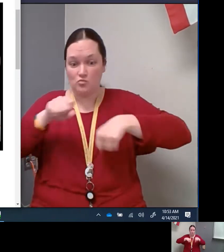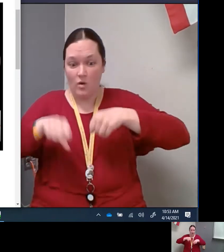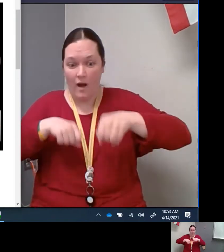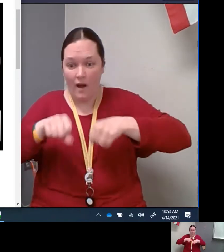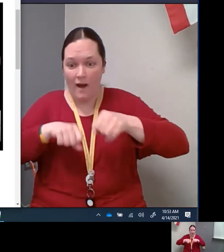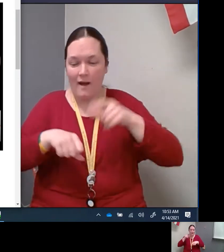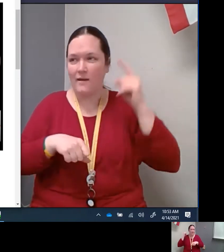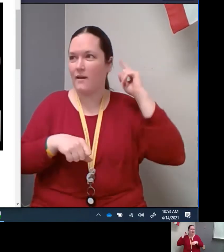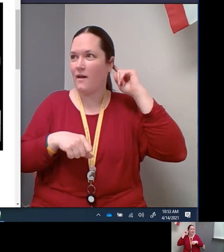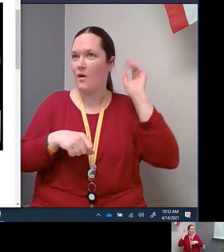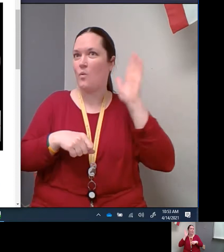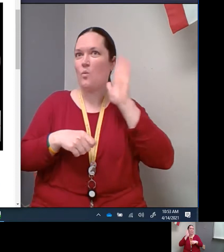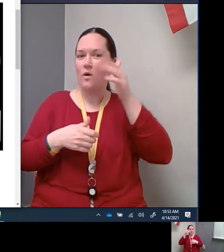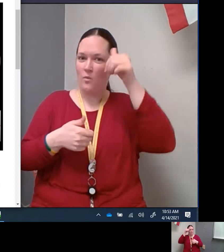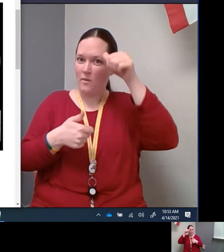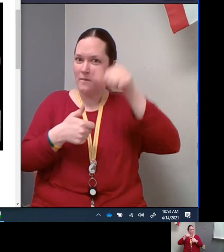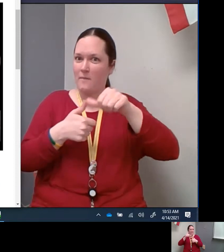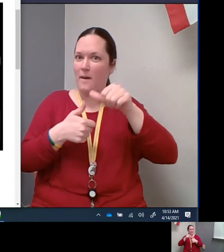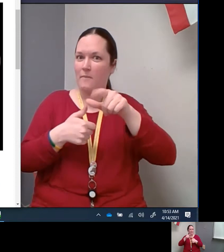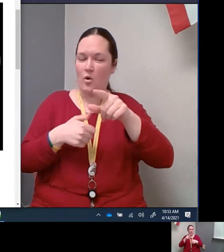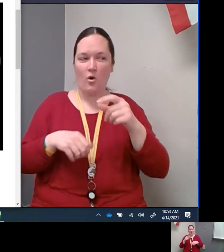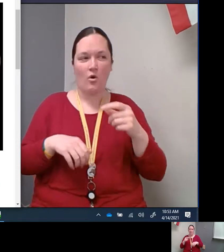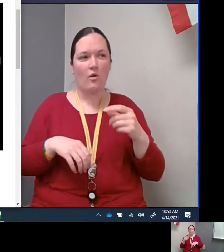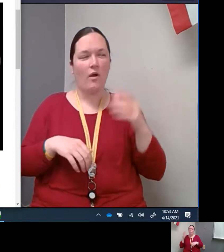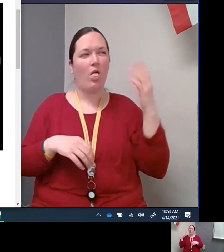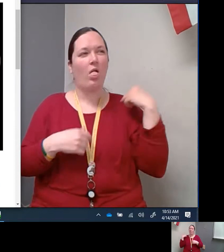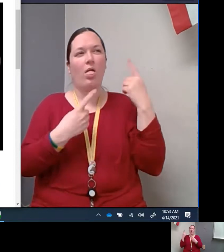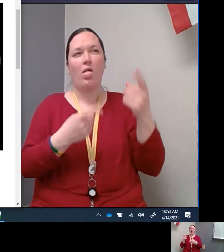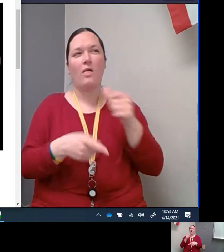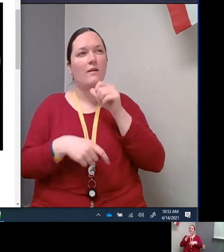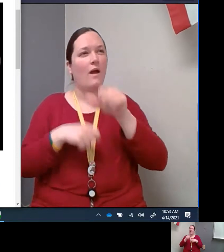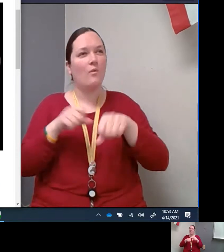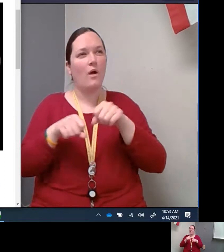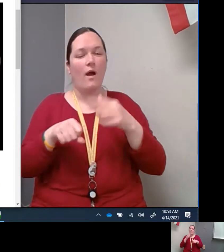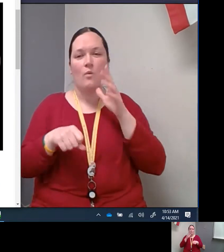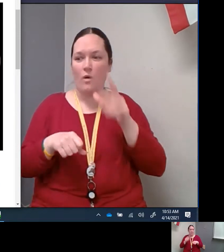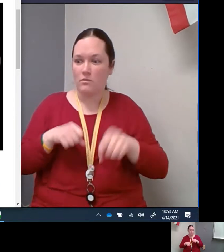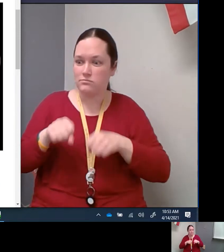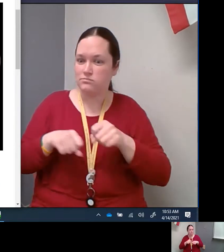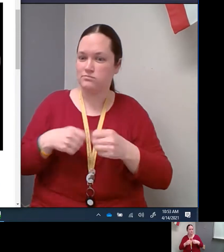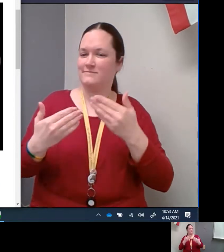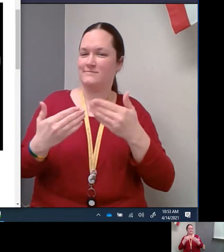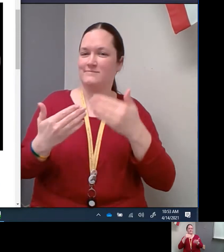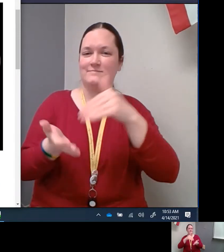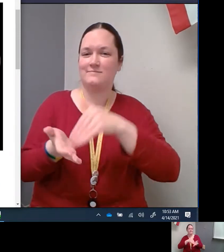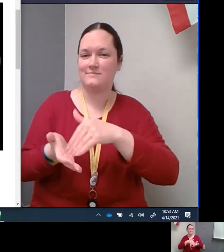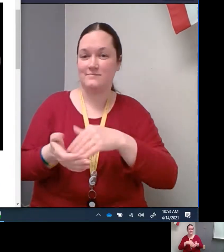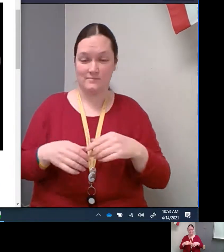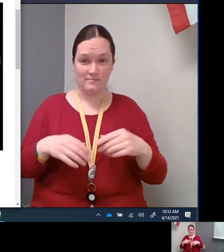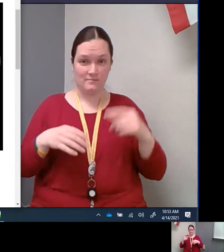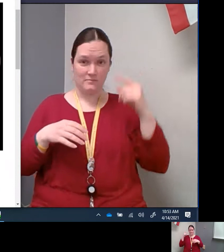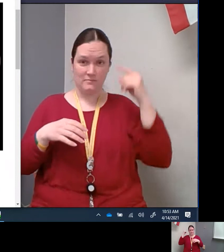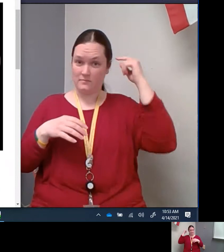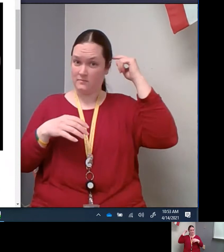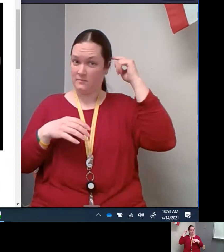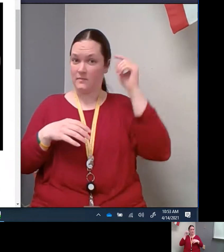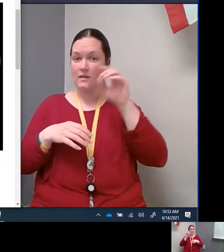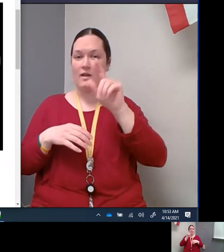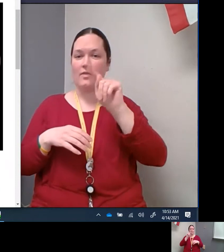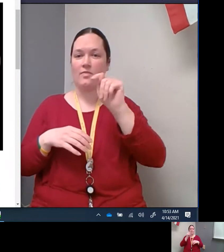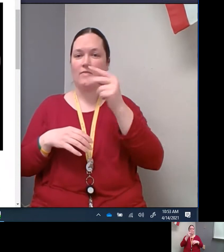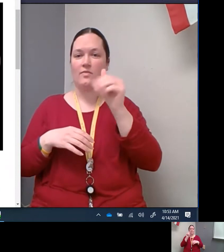how to ride a bicycle, that's going to be thanks to your cerebellum. If we keep moving up, we now have the thalamus. The thalamus, again, sits right on top of the brainstem.